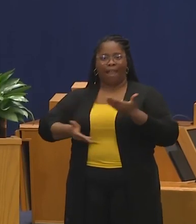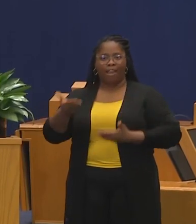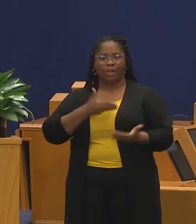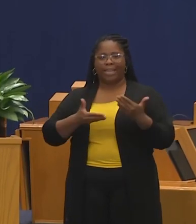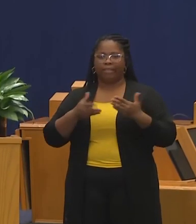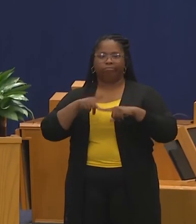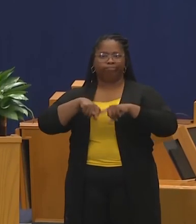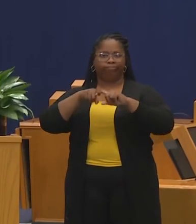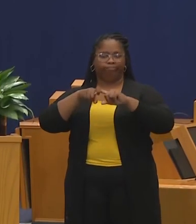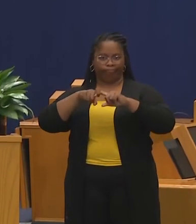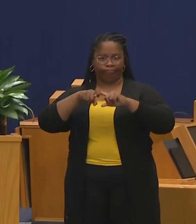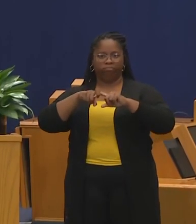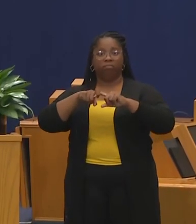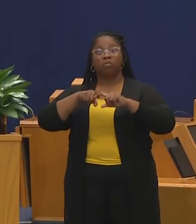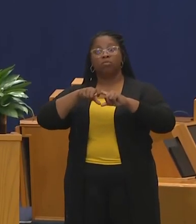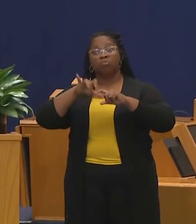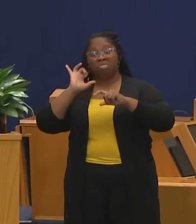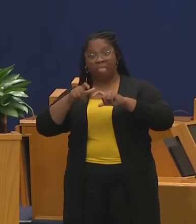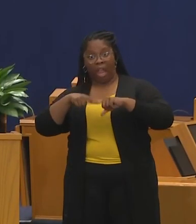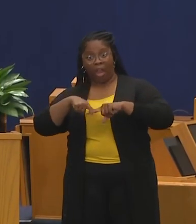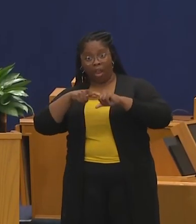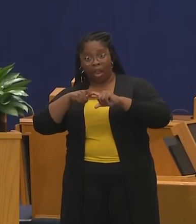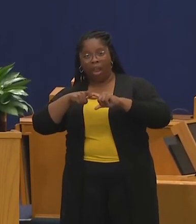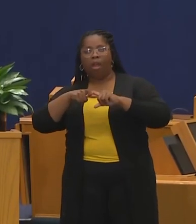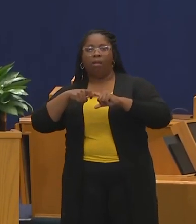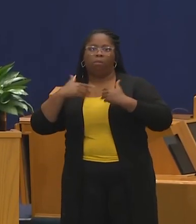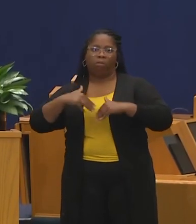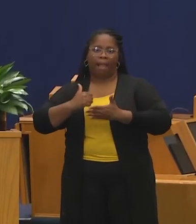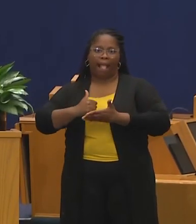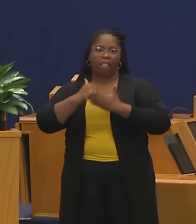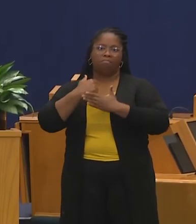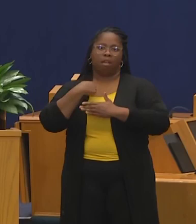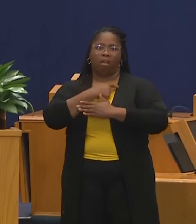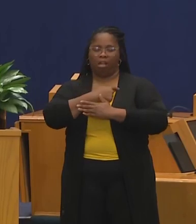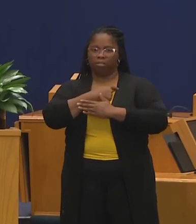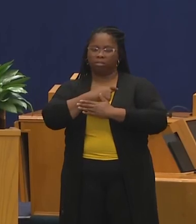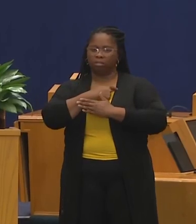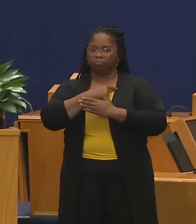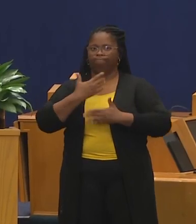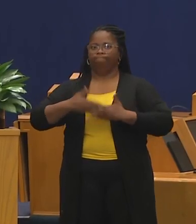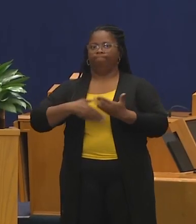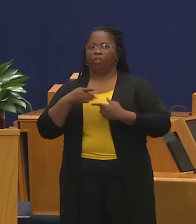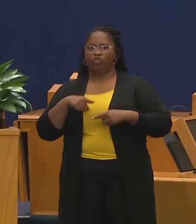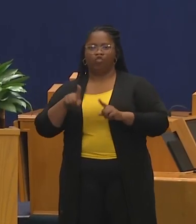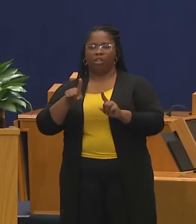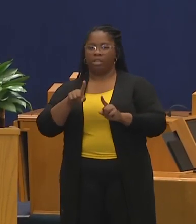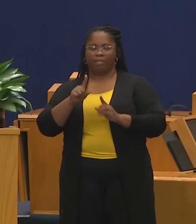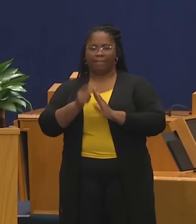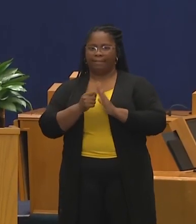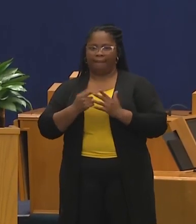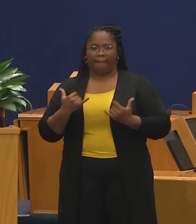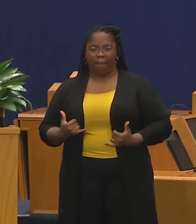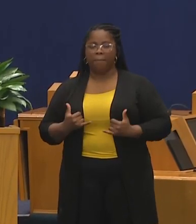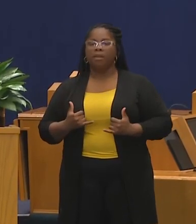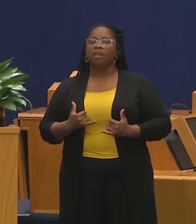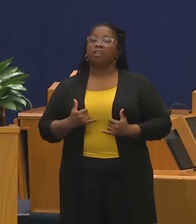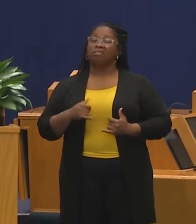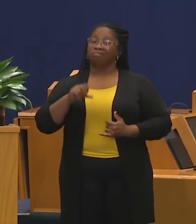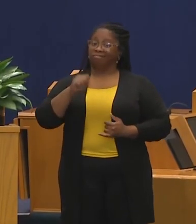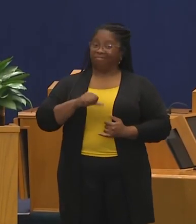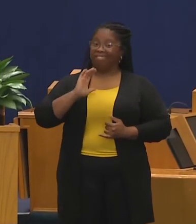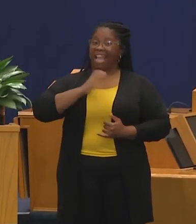So that, I believe, has helped us as we are moving through this pandemic. There is no doubt that our budgets